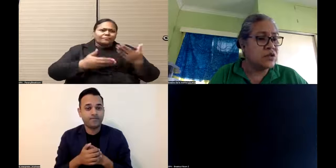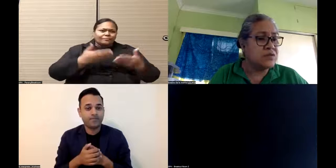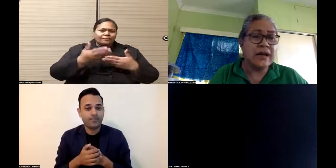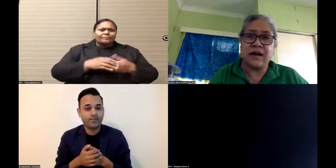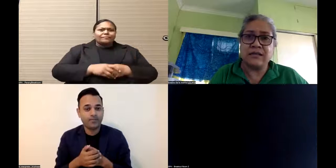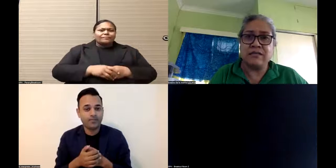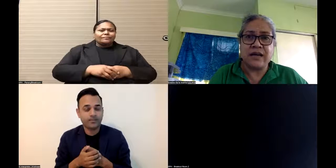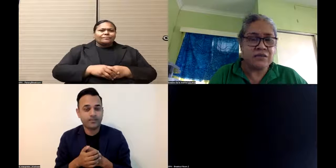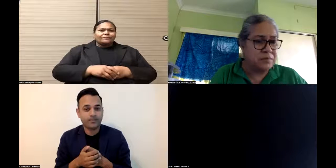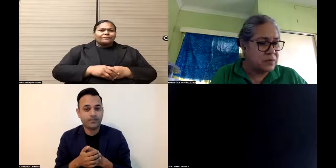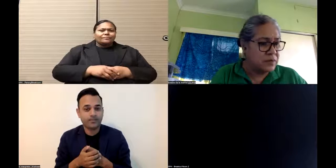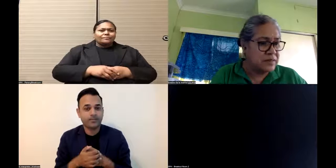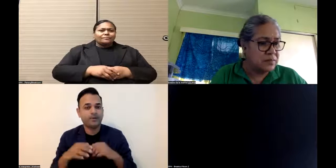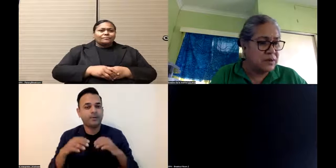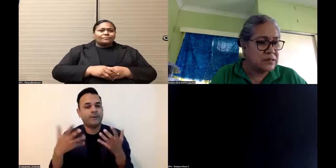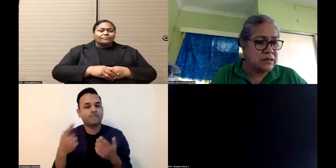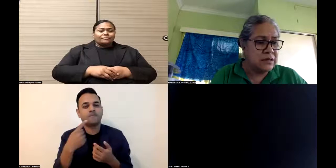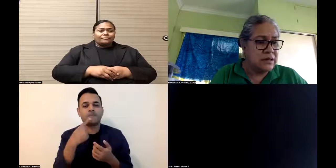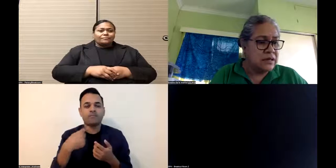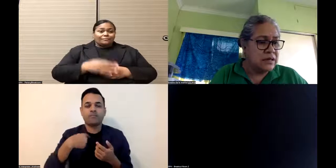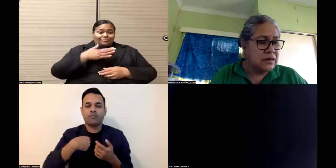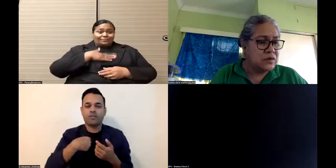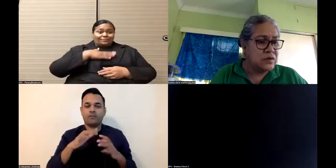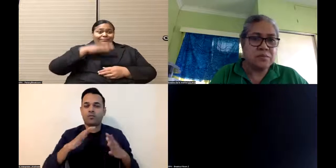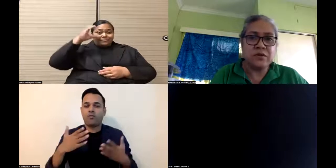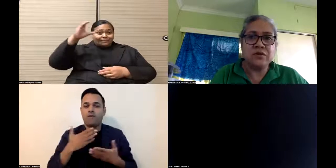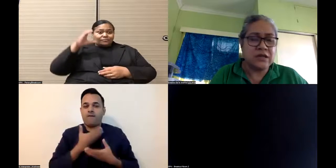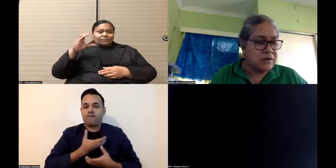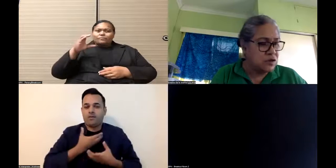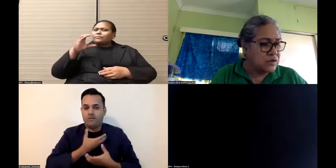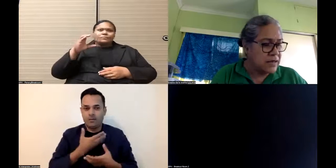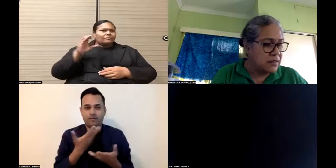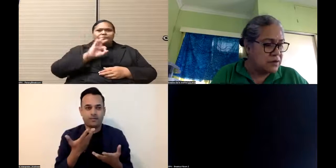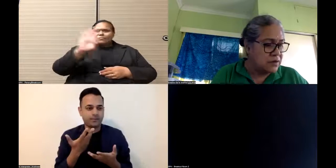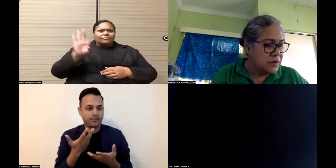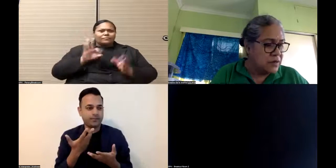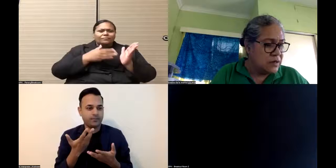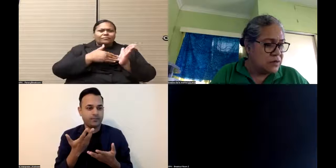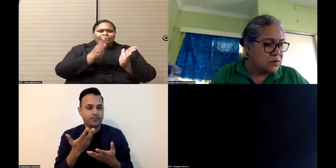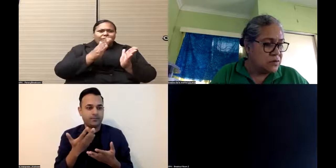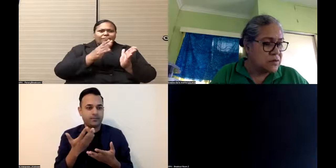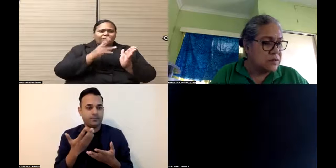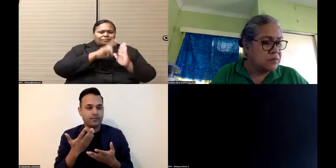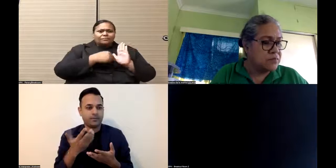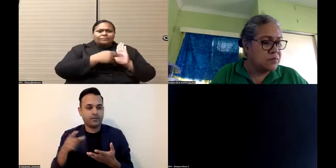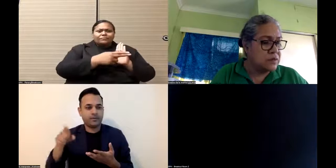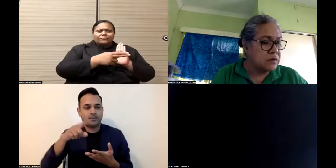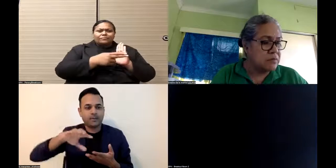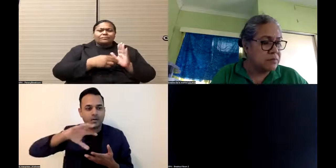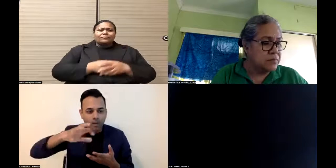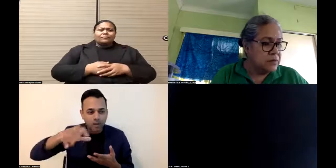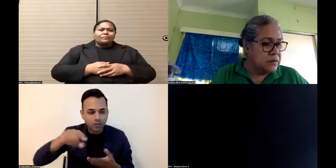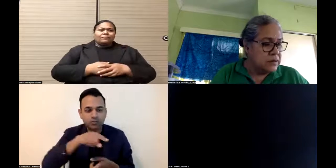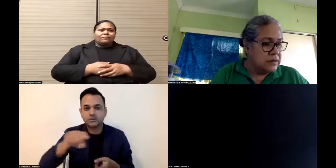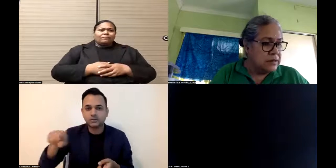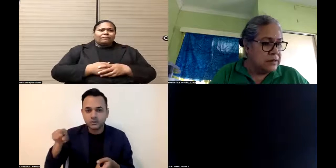has not realized the right of people with disability just because they have not signed to those